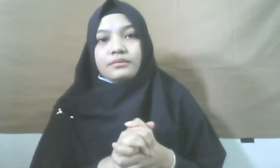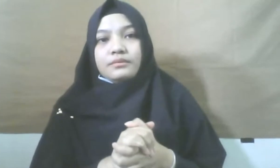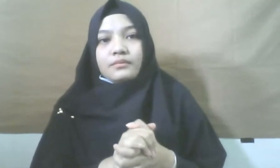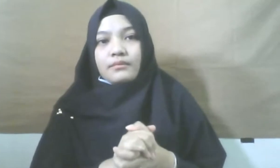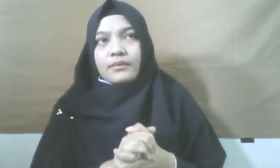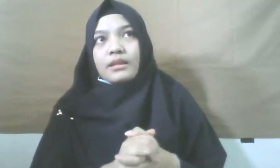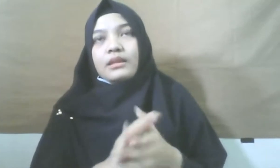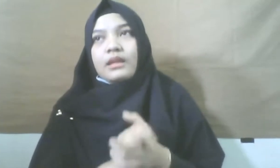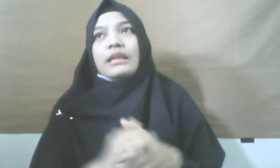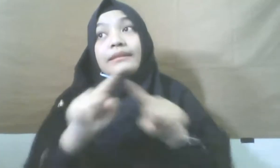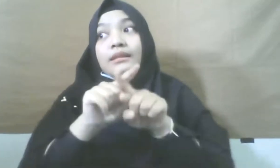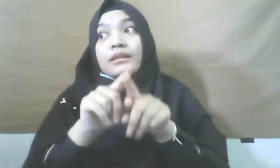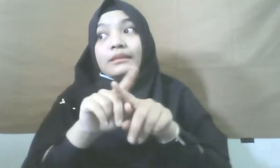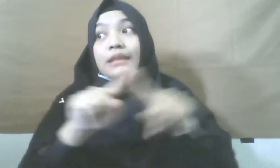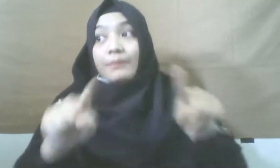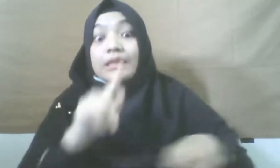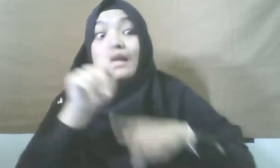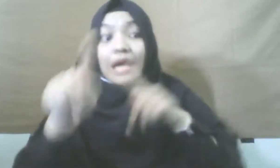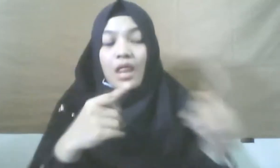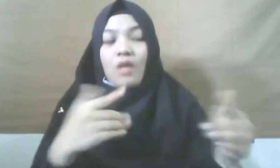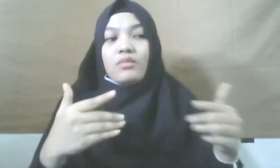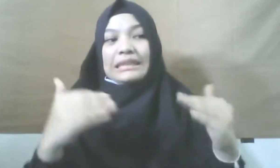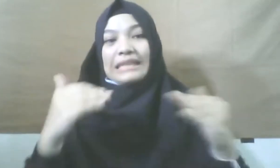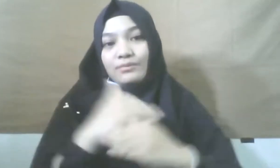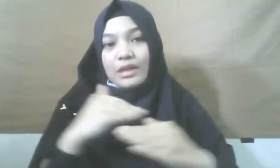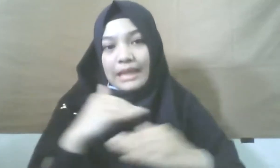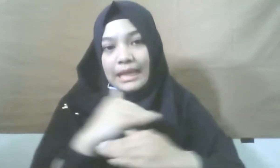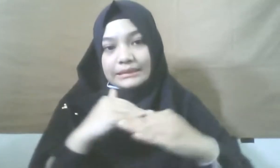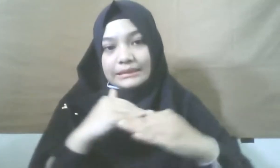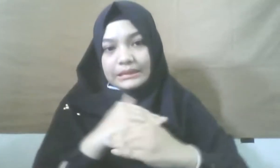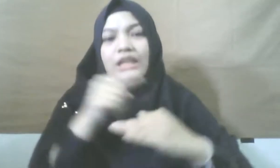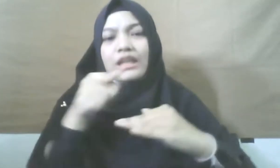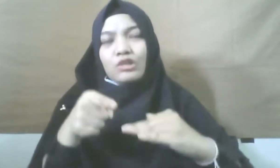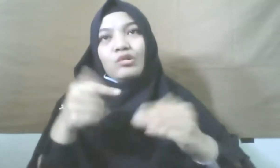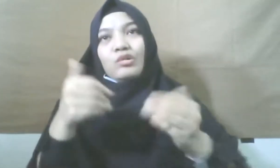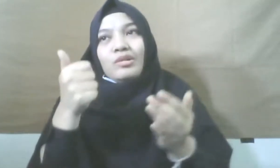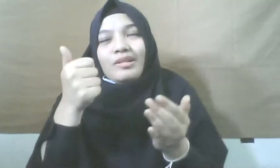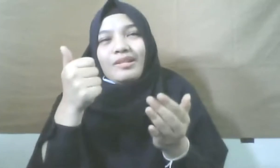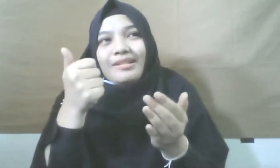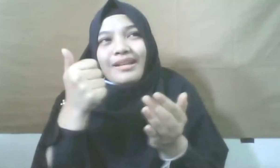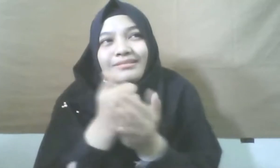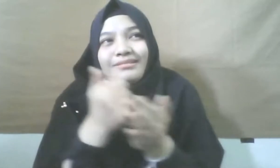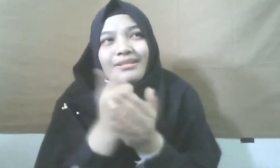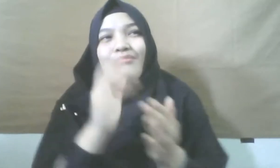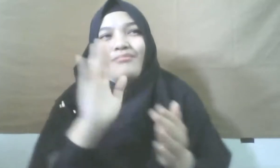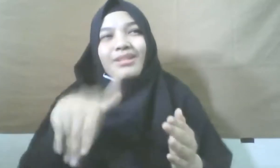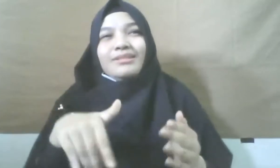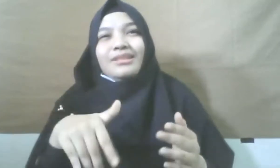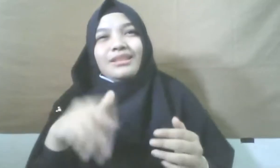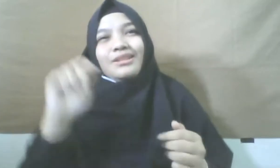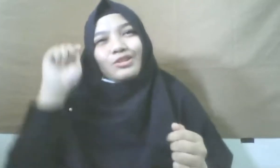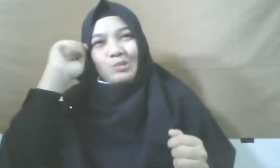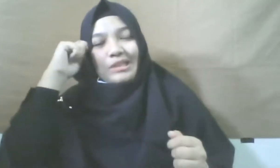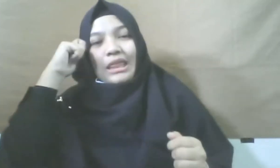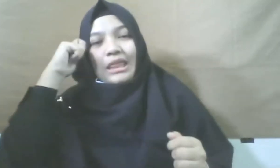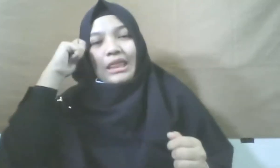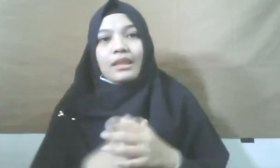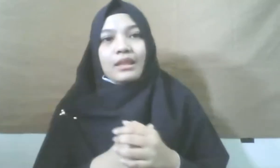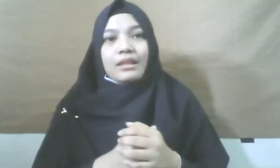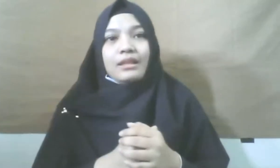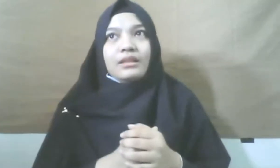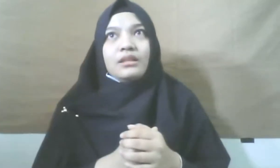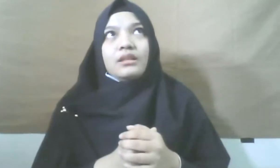of personal equipment, it's quite challenging because we need what we call a Sharyn